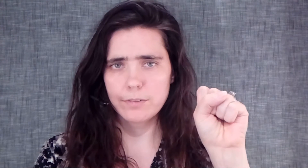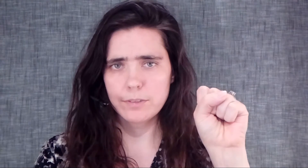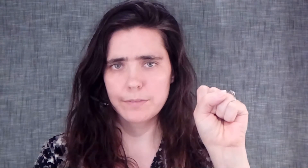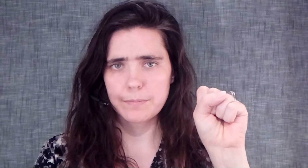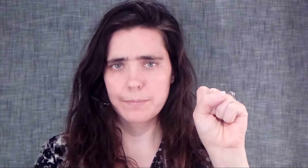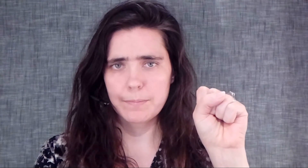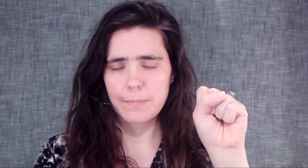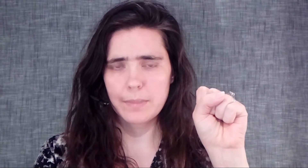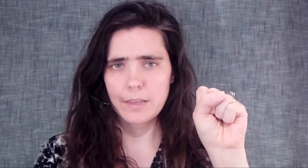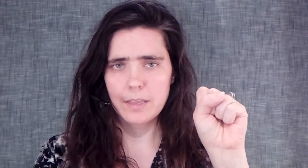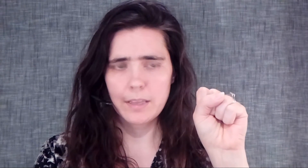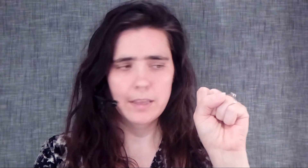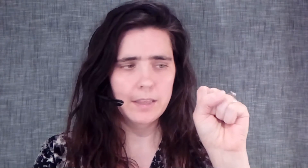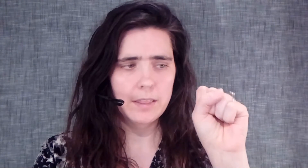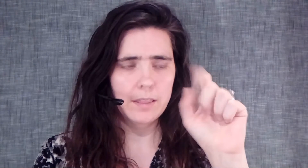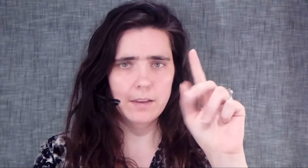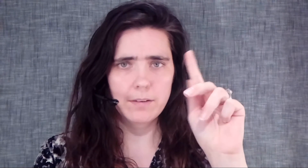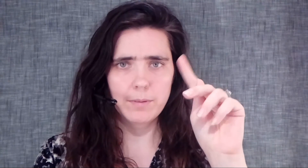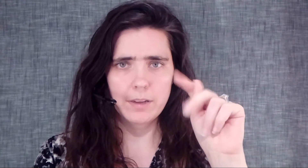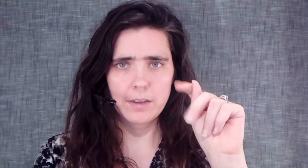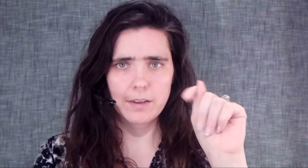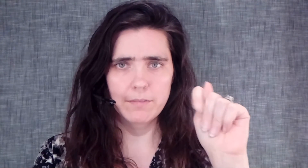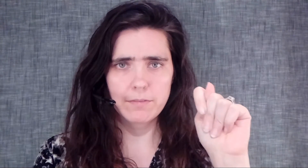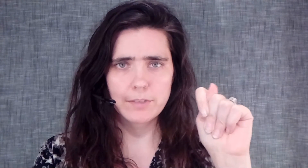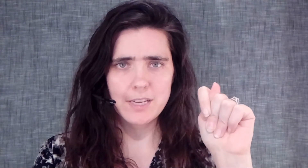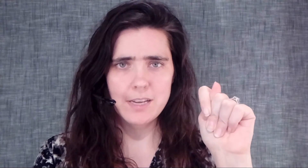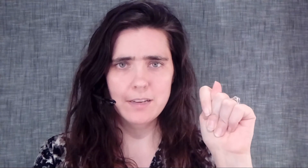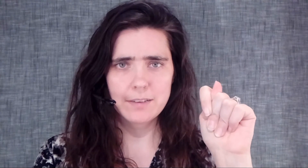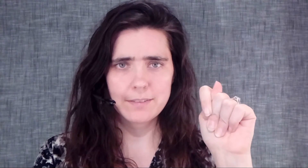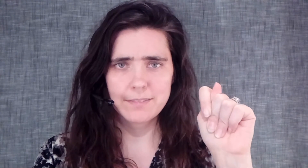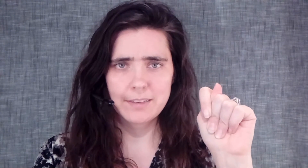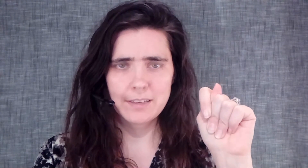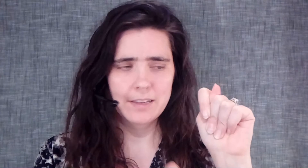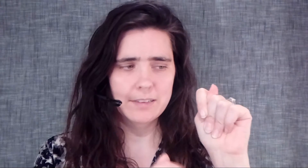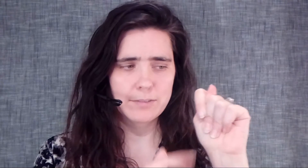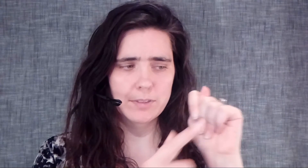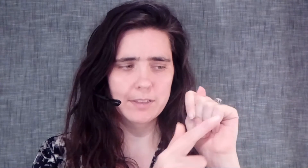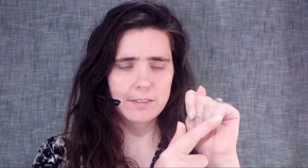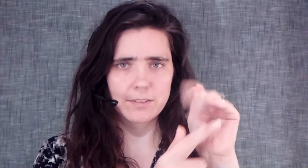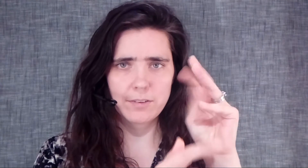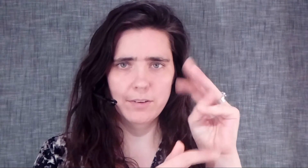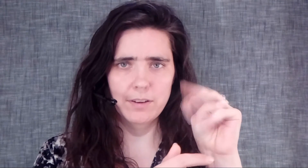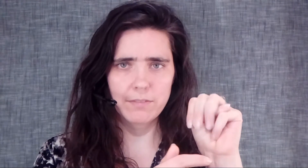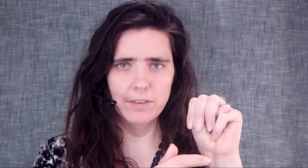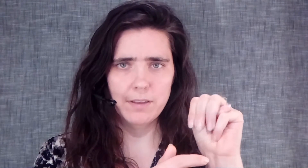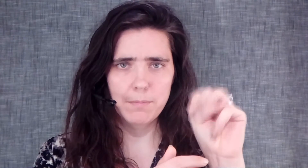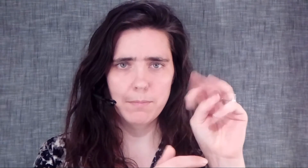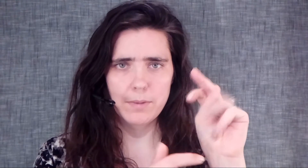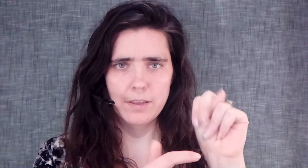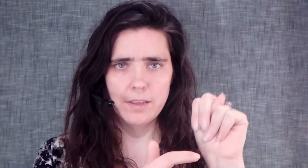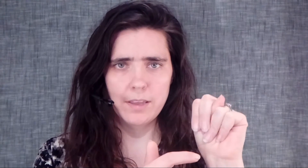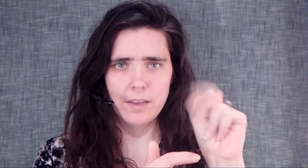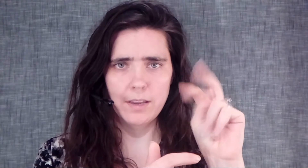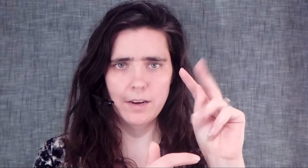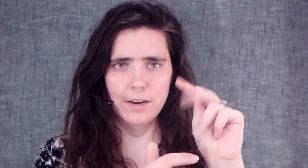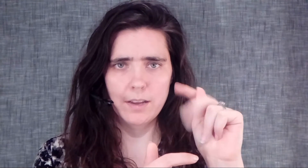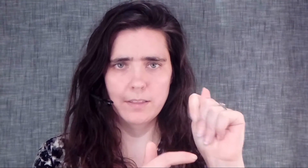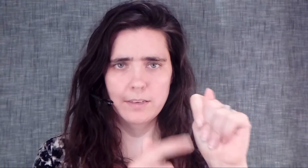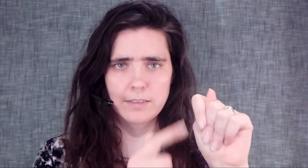fingers. Then we have T, as we said, so you have M, N, and then